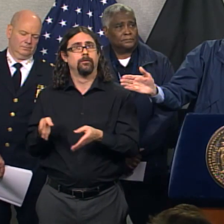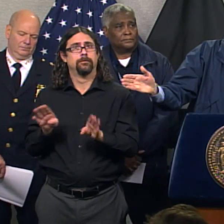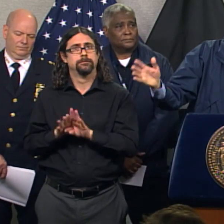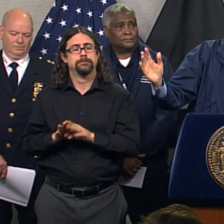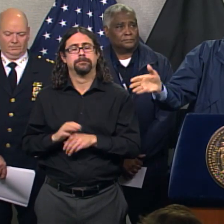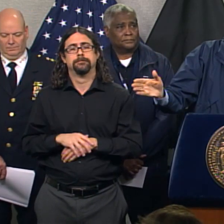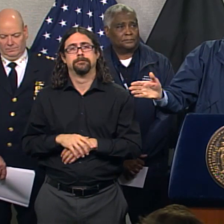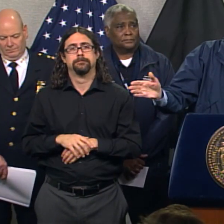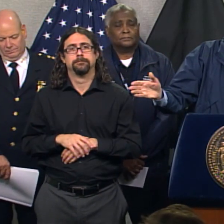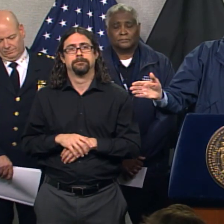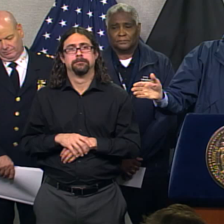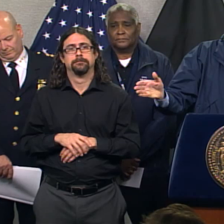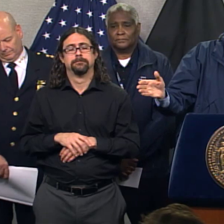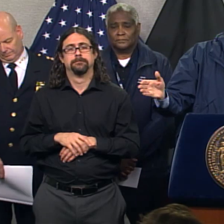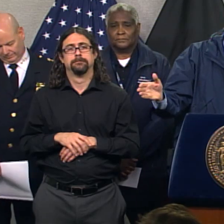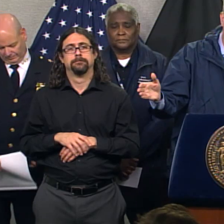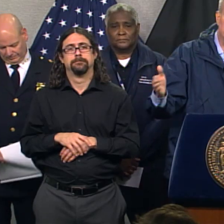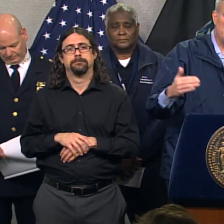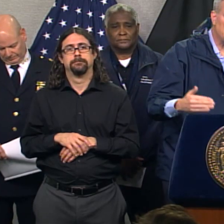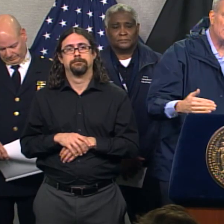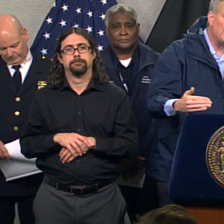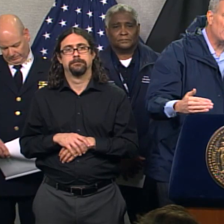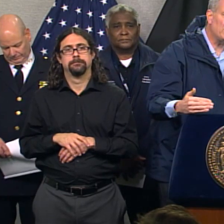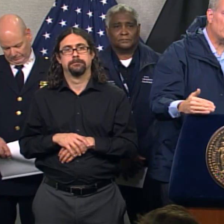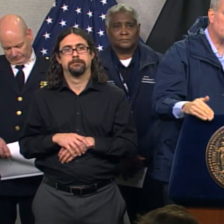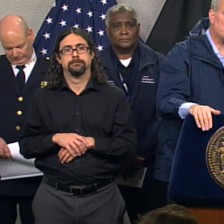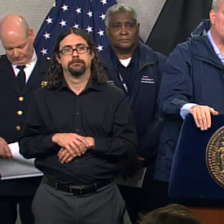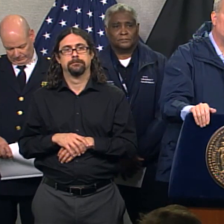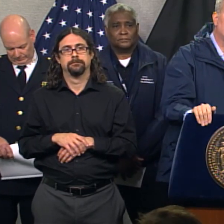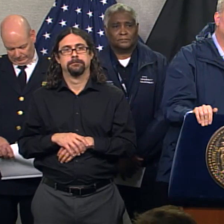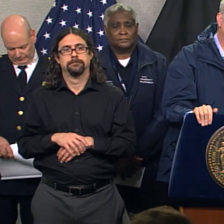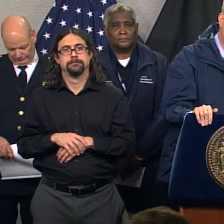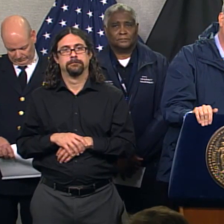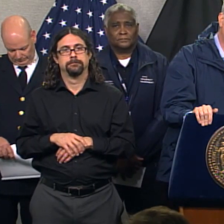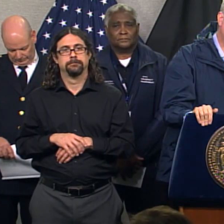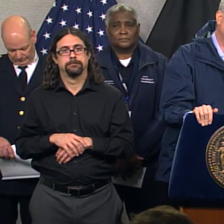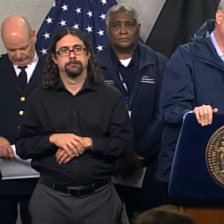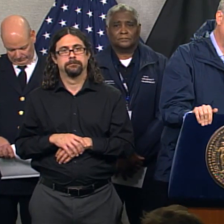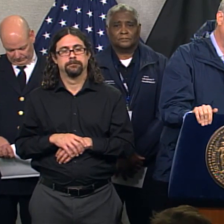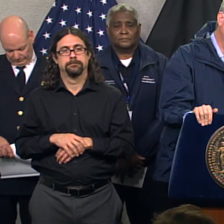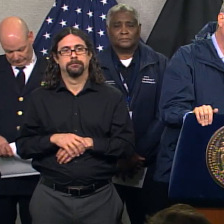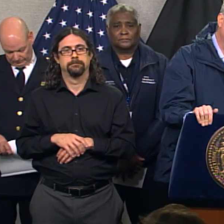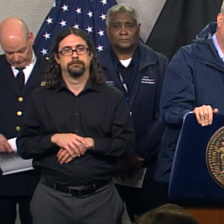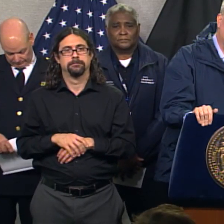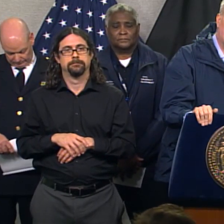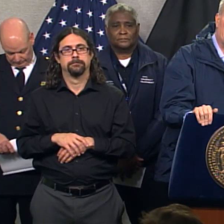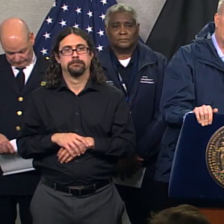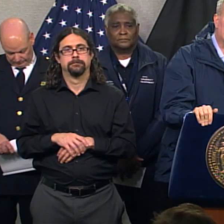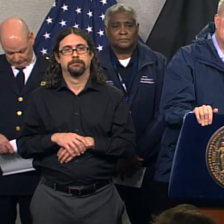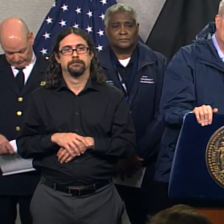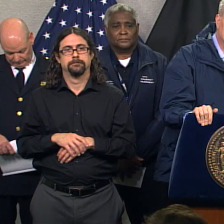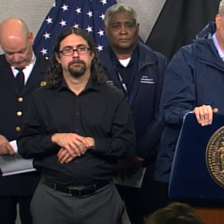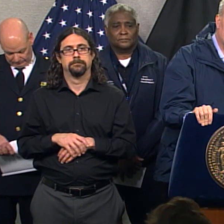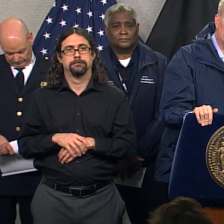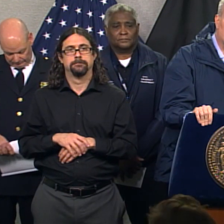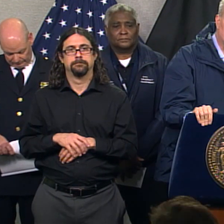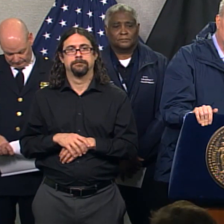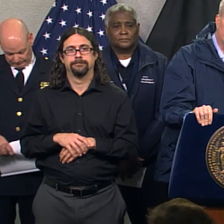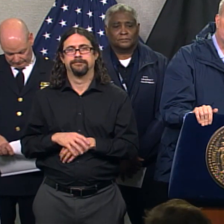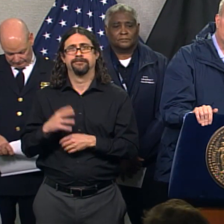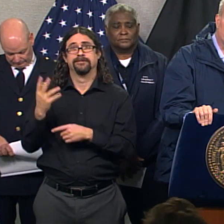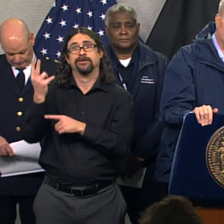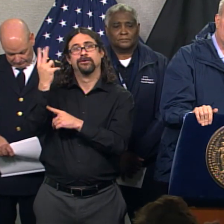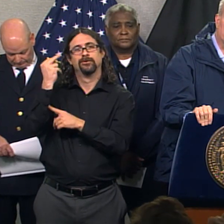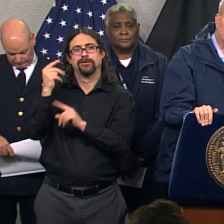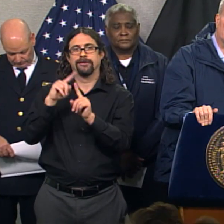one decision at 5 in the morning the same day because we didn't have a clear enough picture. The fact that we knew by around 6 o'clock